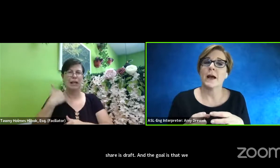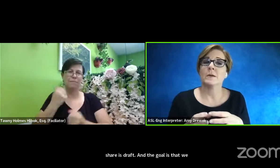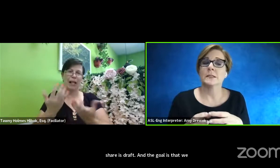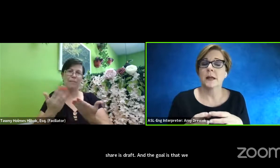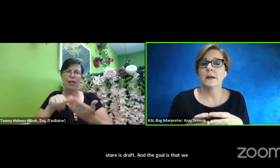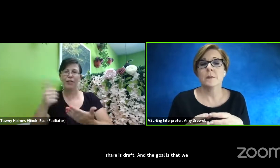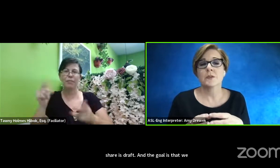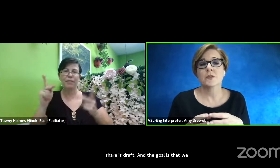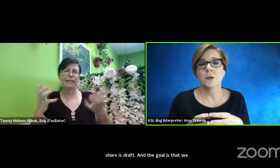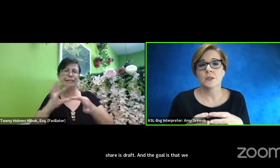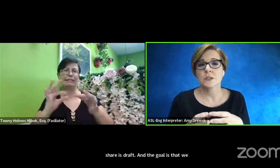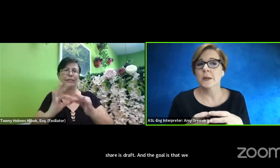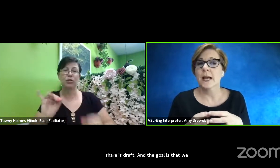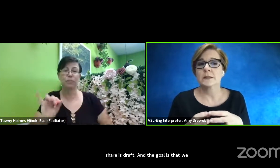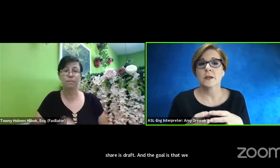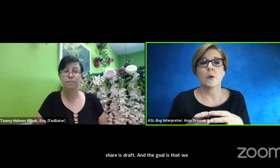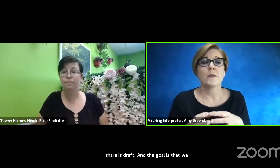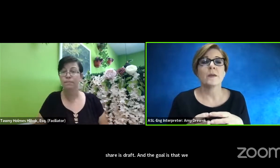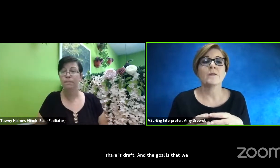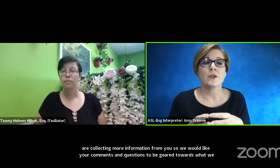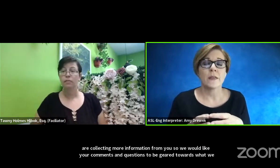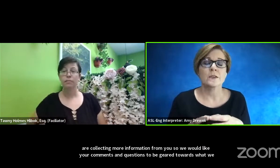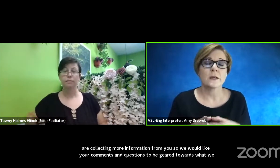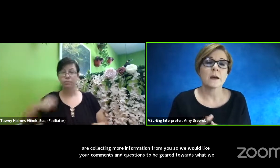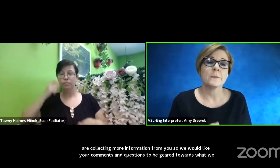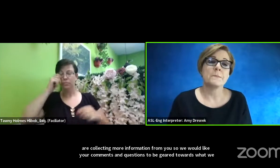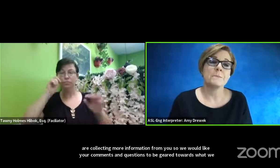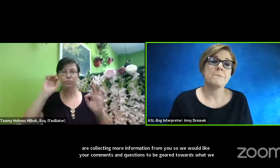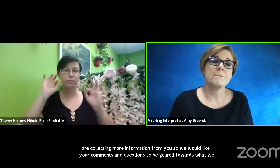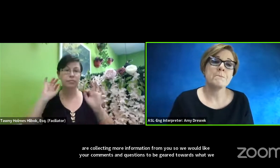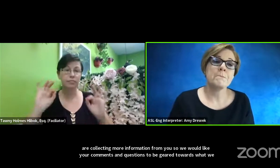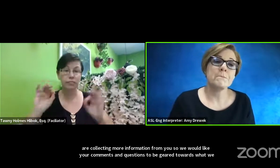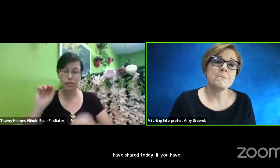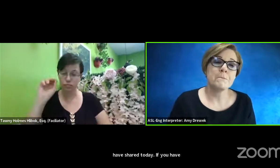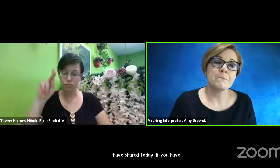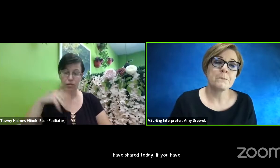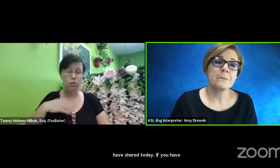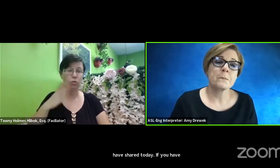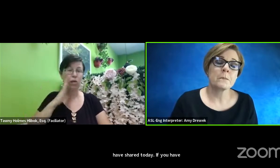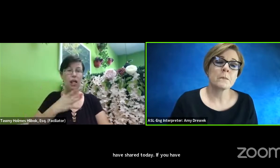have outside comments or questions, we ask that you hold them for another time.